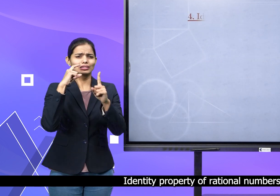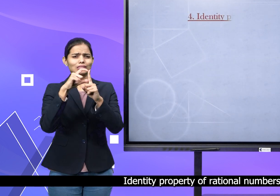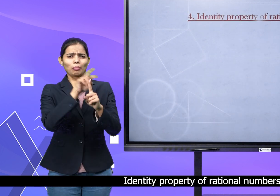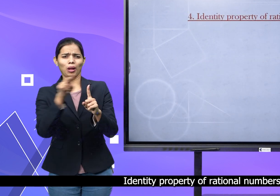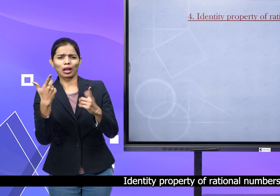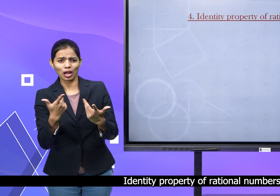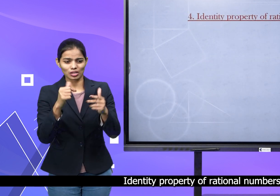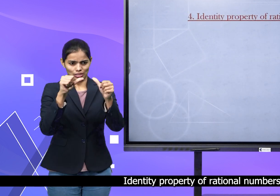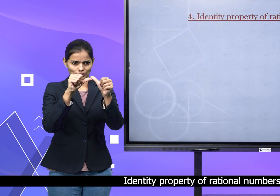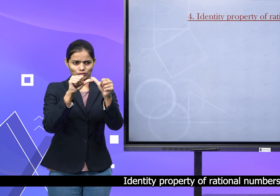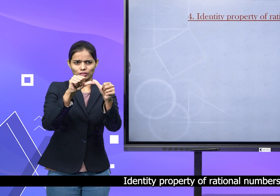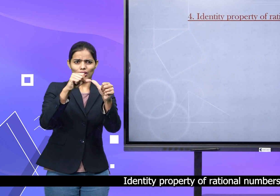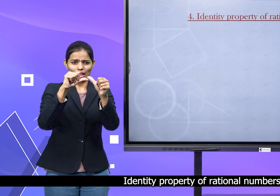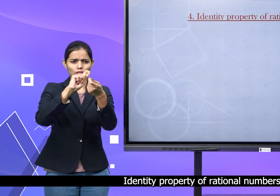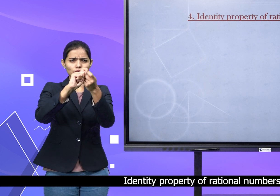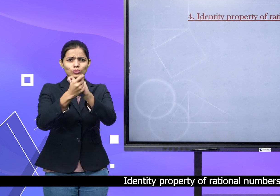Identity property of rational numbers.